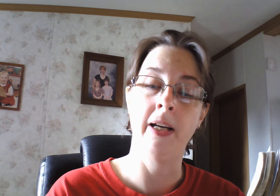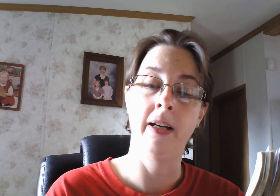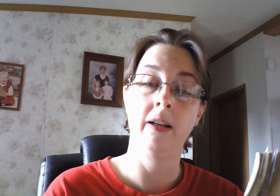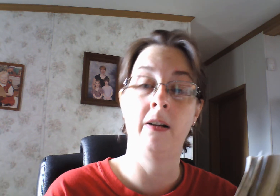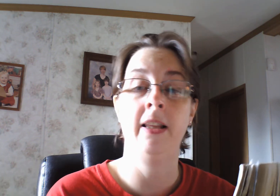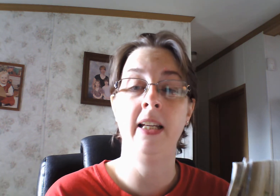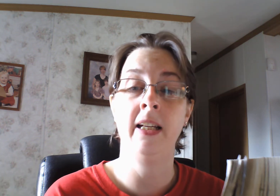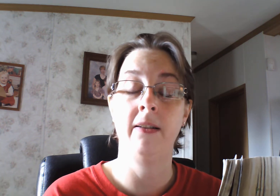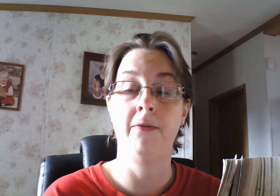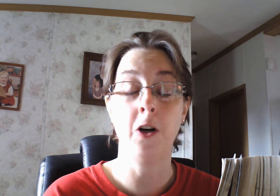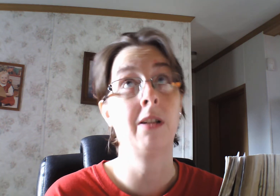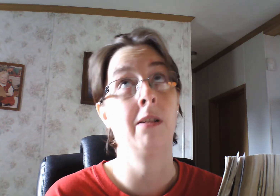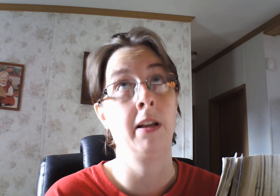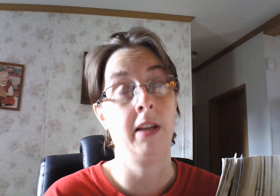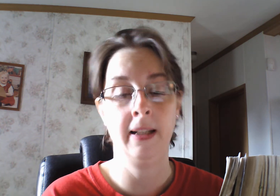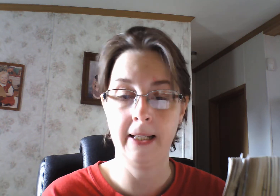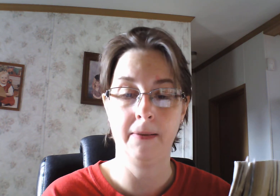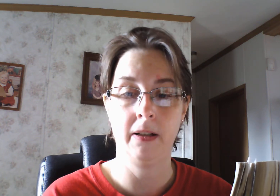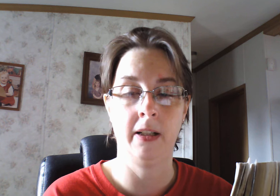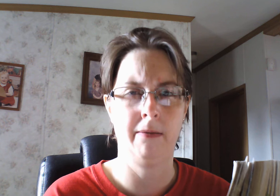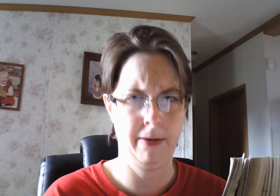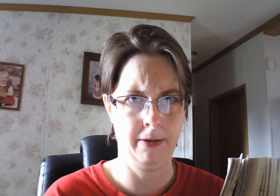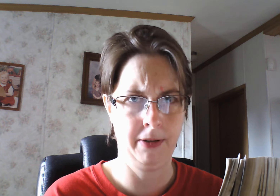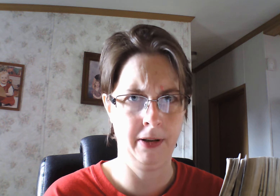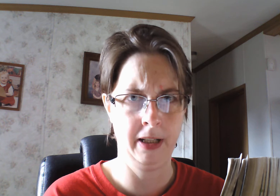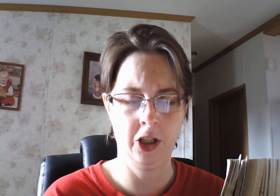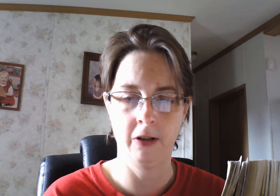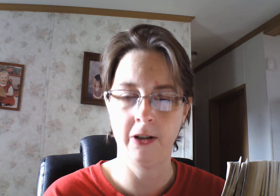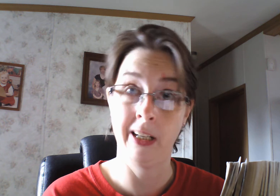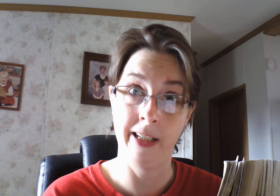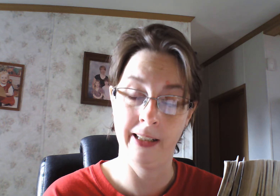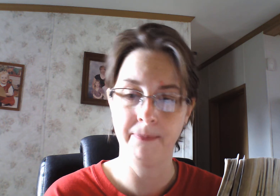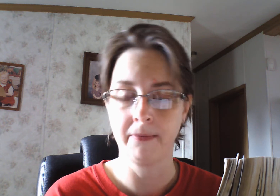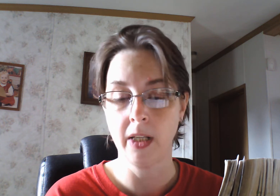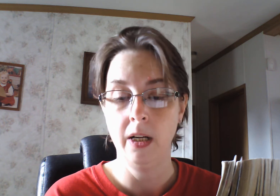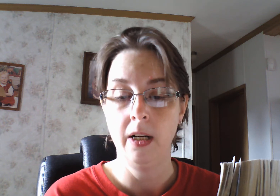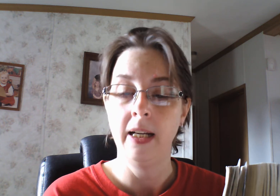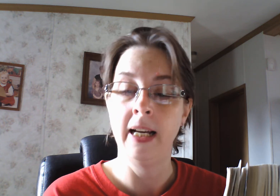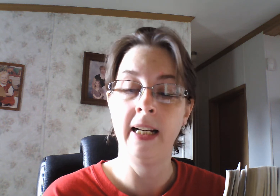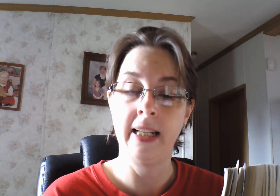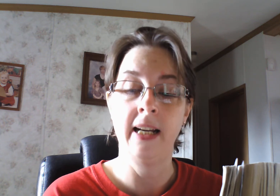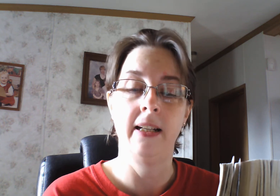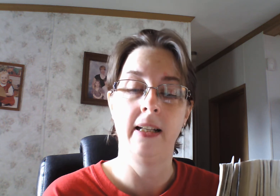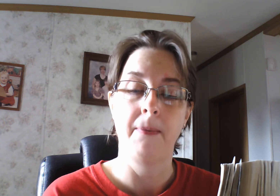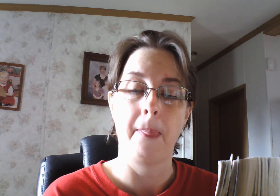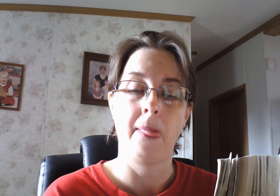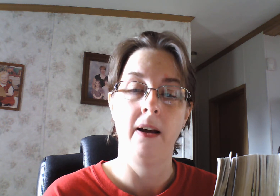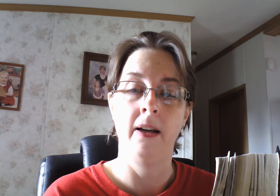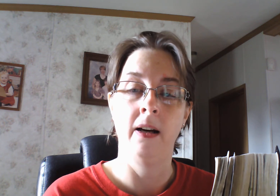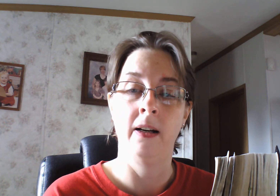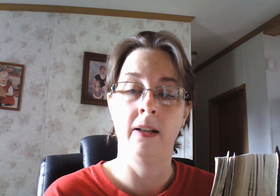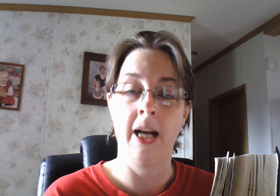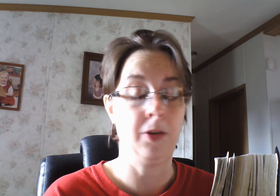in, 1 Corinthians, because he wrote 2 to this church, they needed it. And it says, chapter